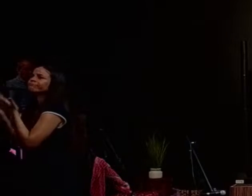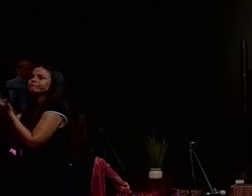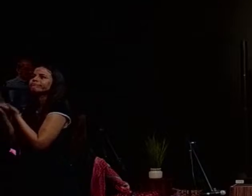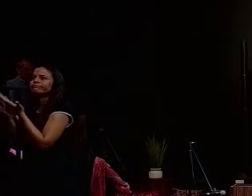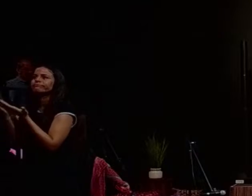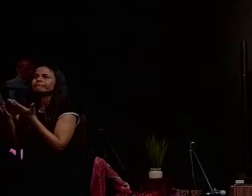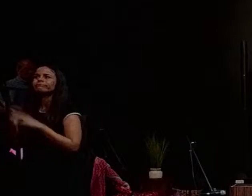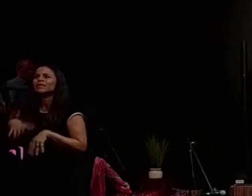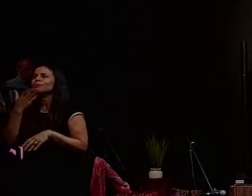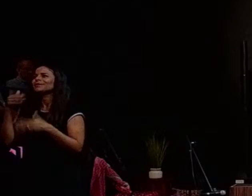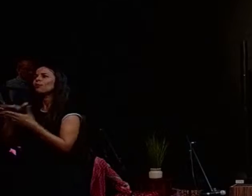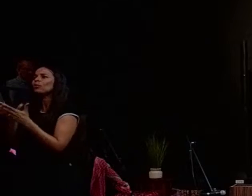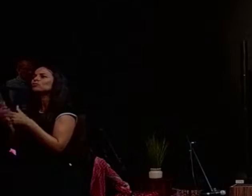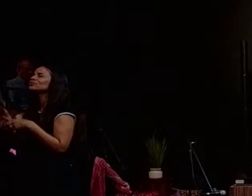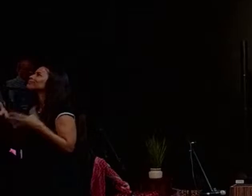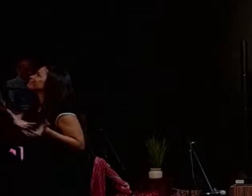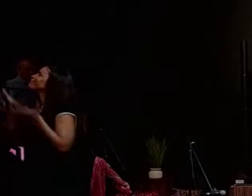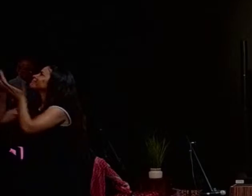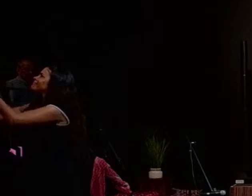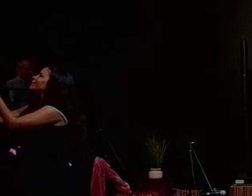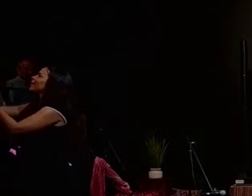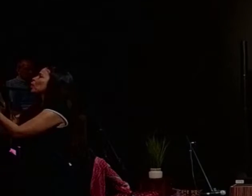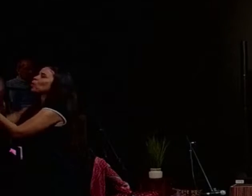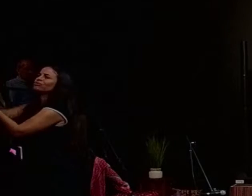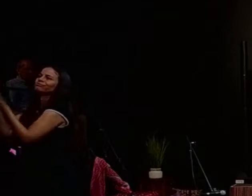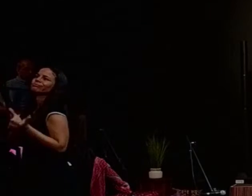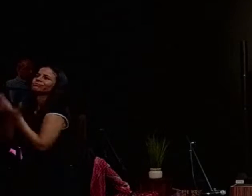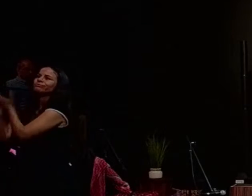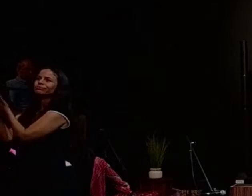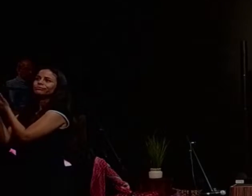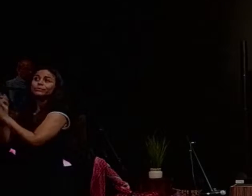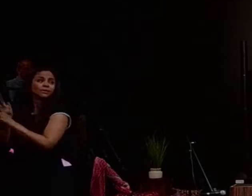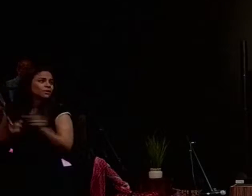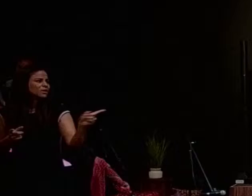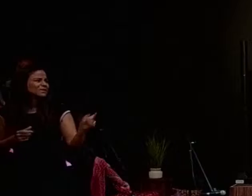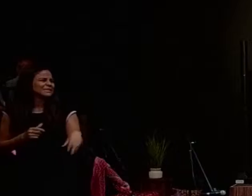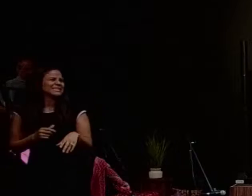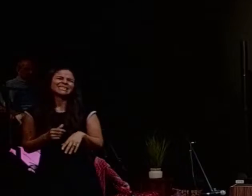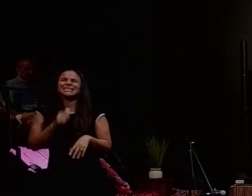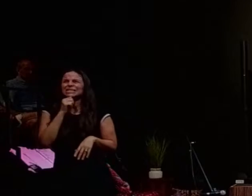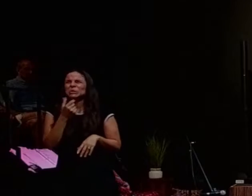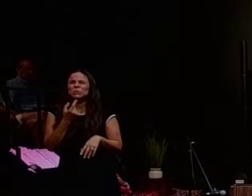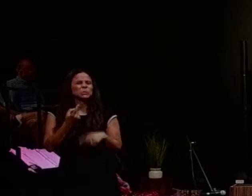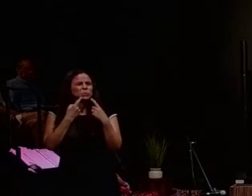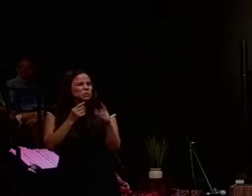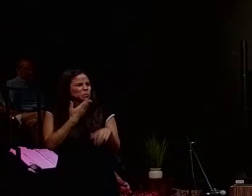our best avenue is to take it to God's way at the foot of the cross, right? It's not going